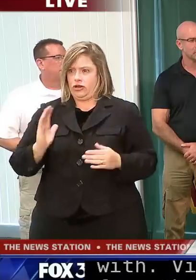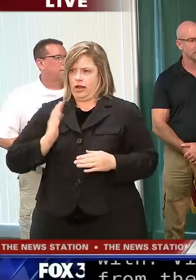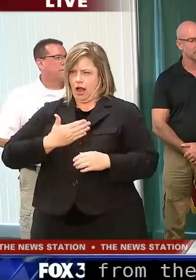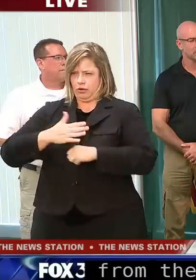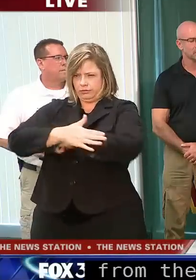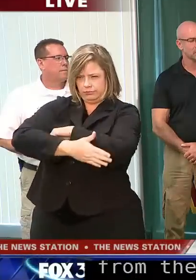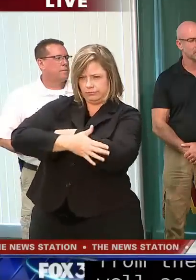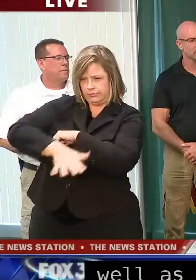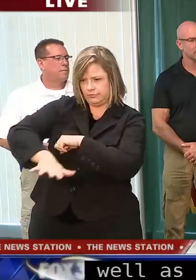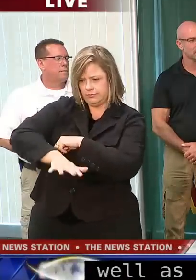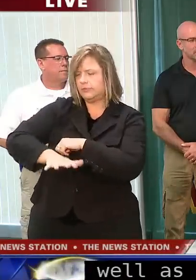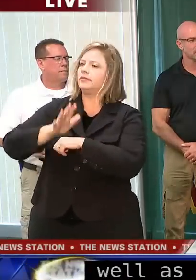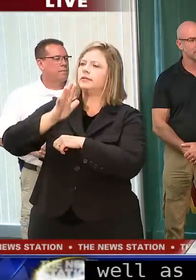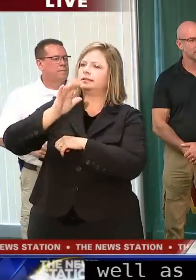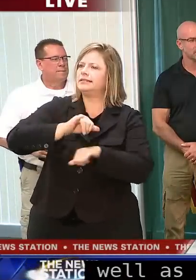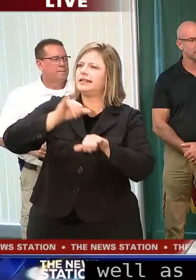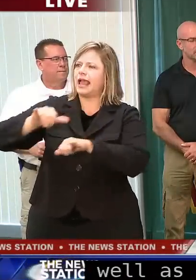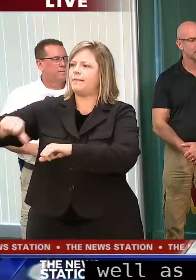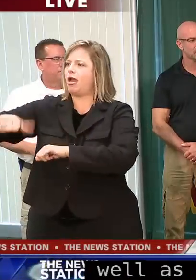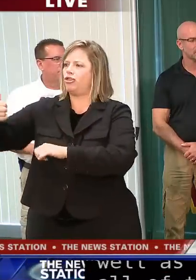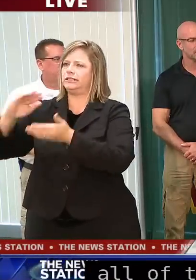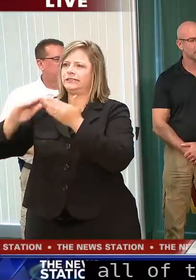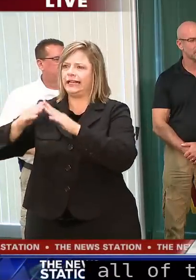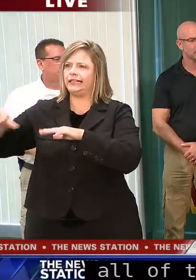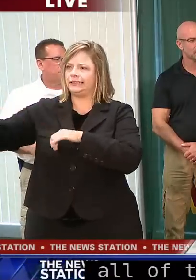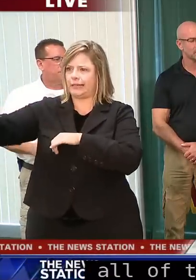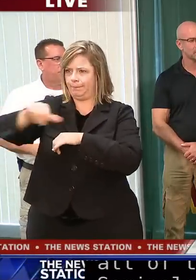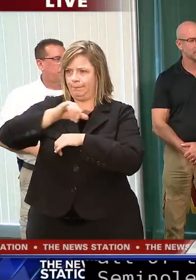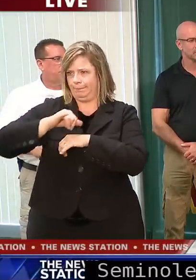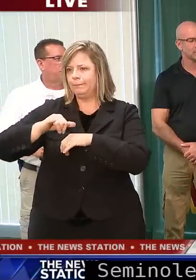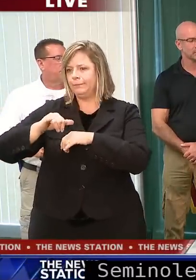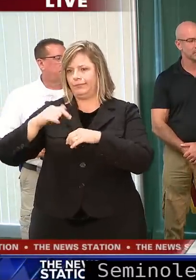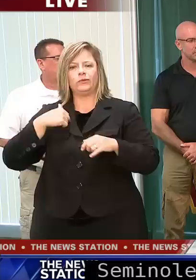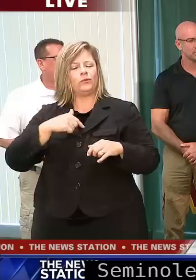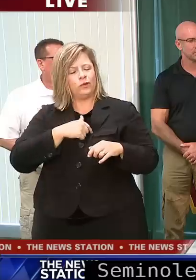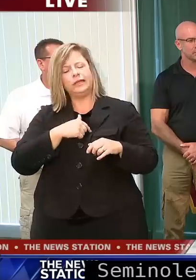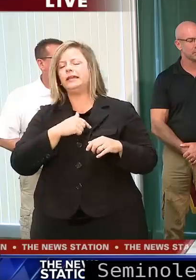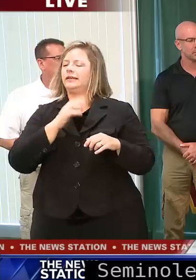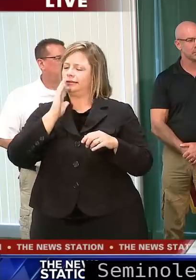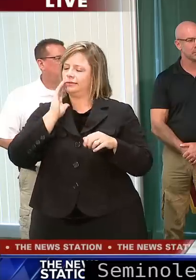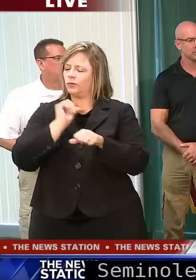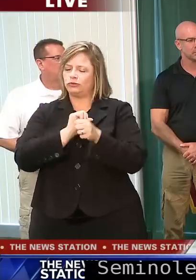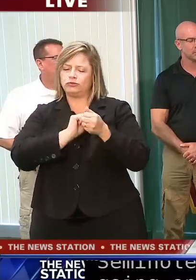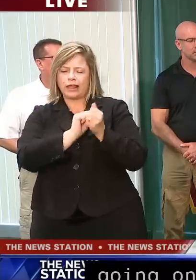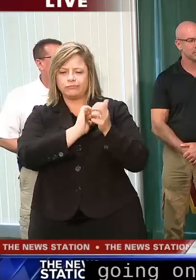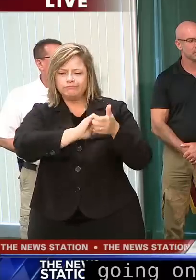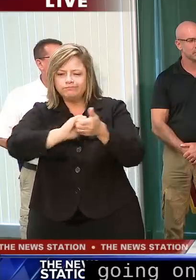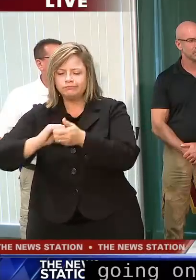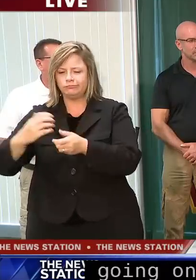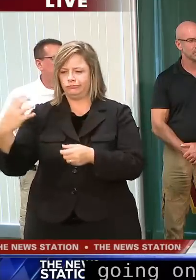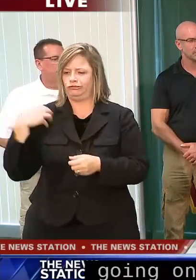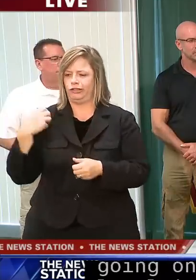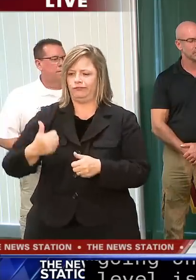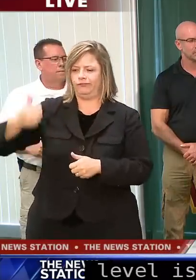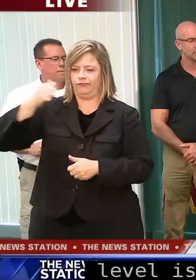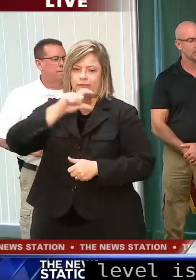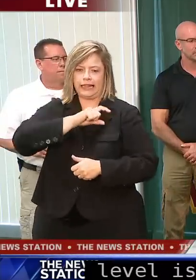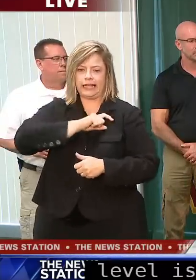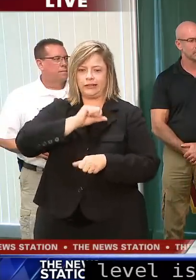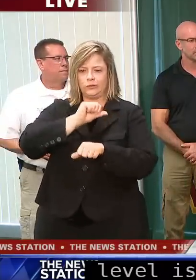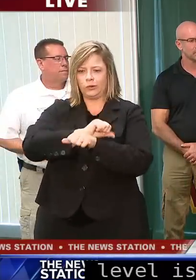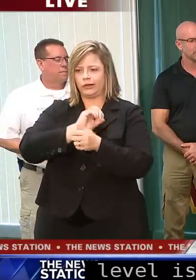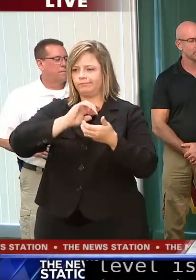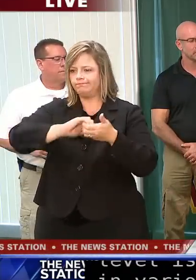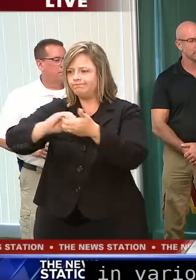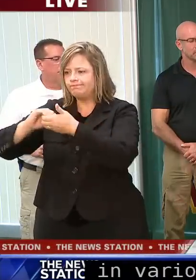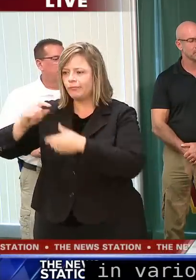level is also being replicated in various cities throughout Seminole County, and I'm working directly with those chiefs of police, and we're working directly